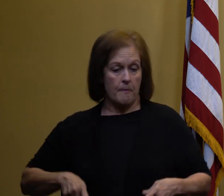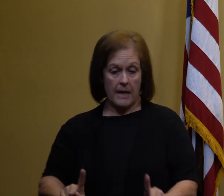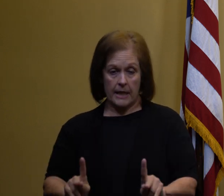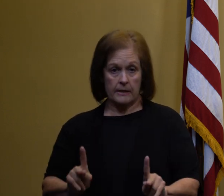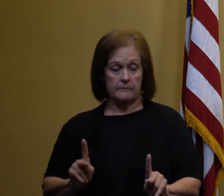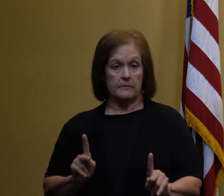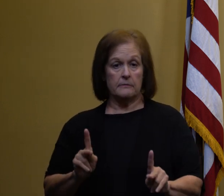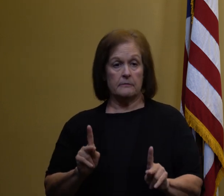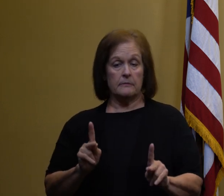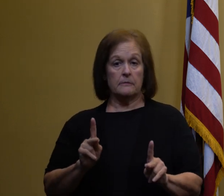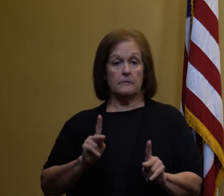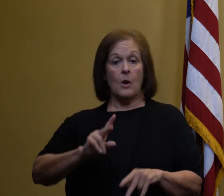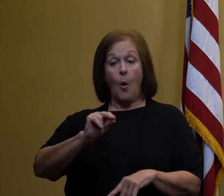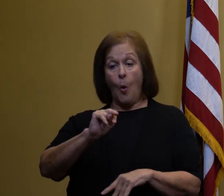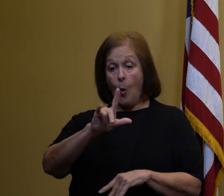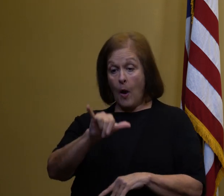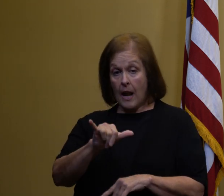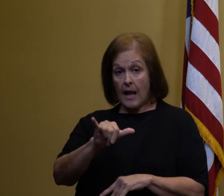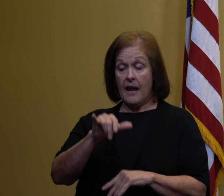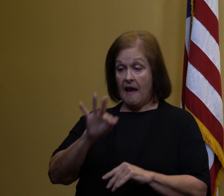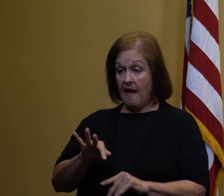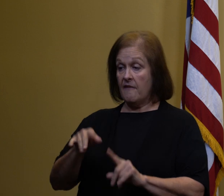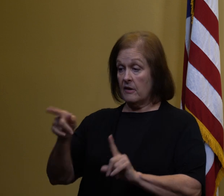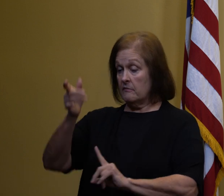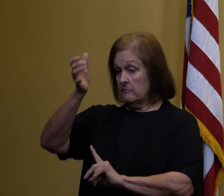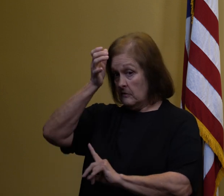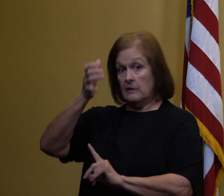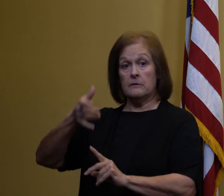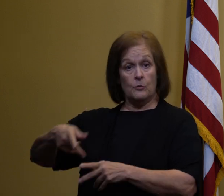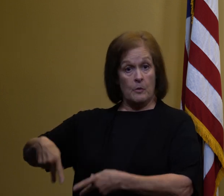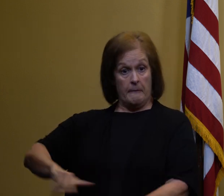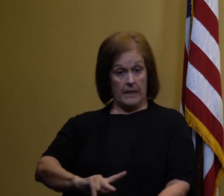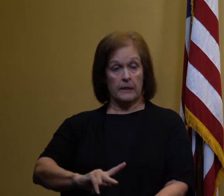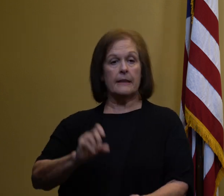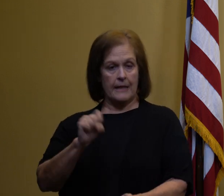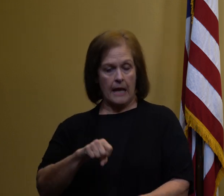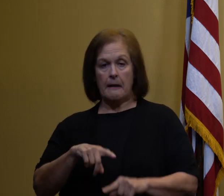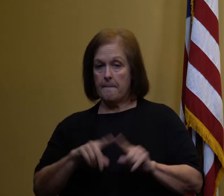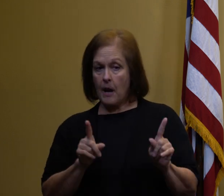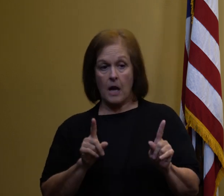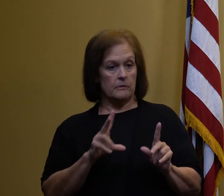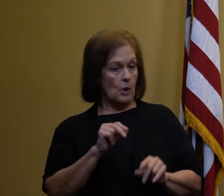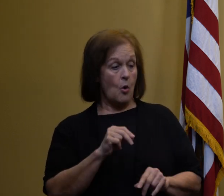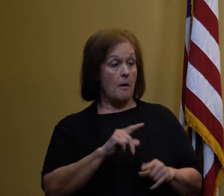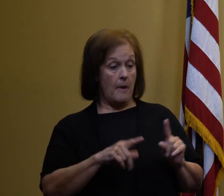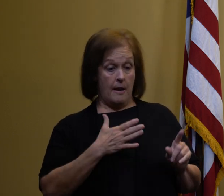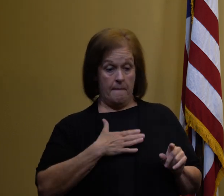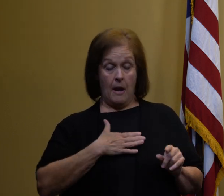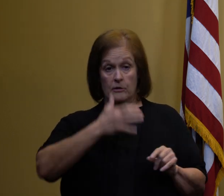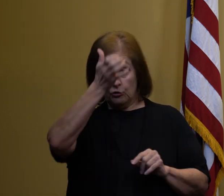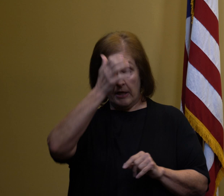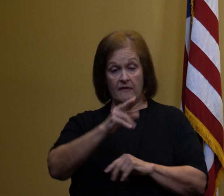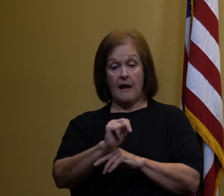only allowed by the permission of the local fire authority. So again, working directly with my chief on the ground, Chief